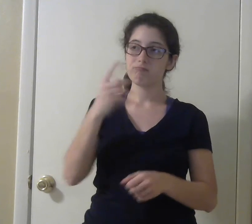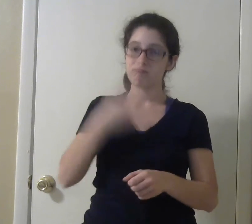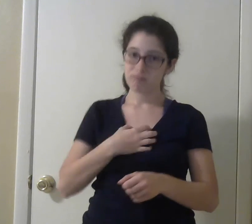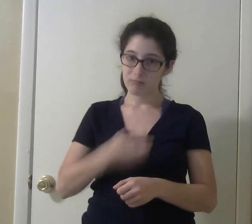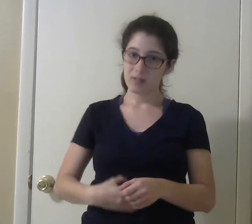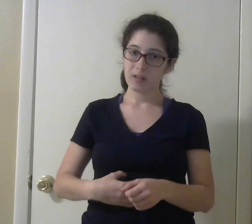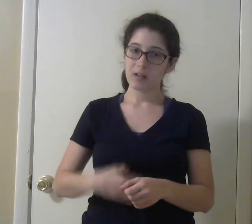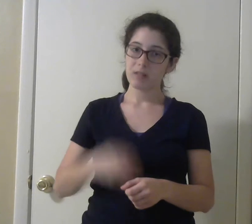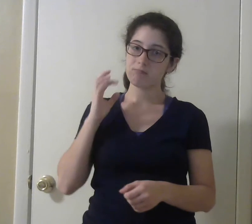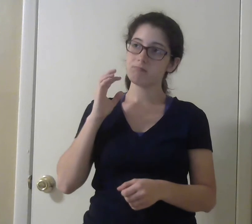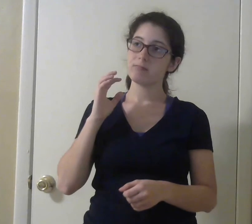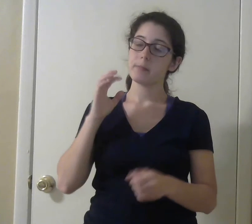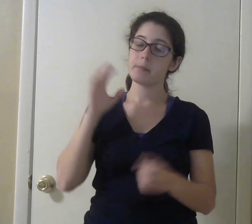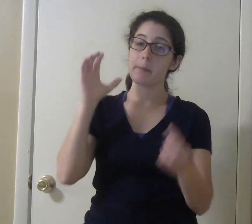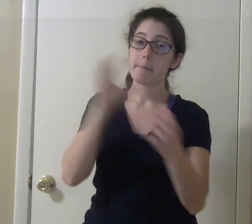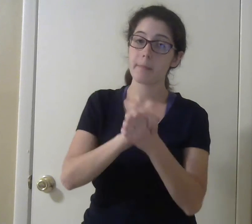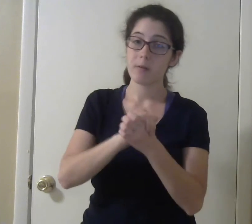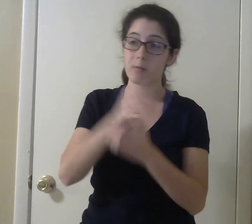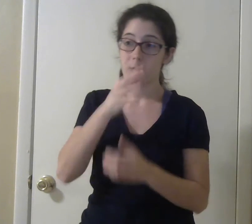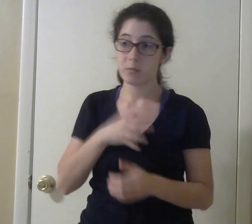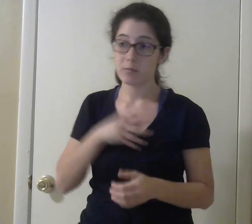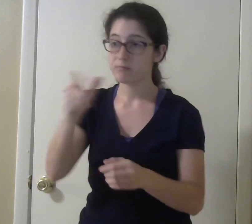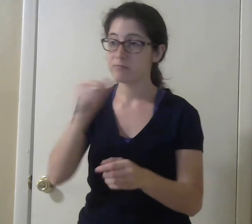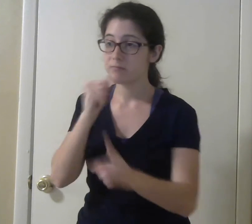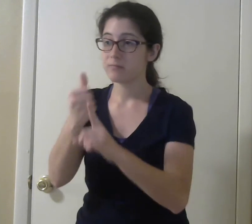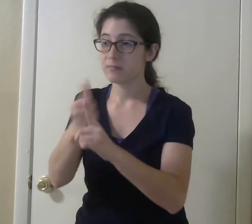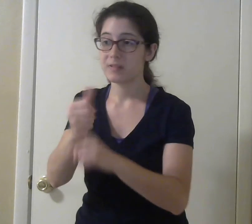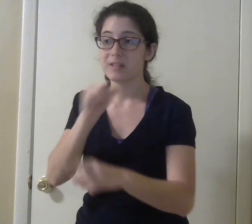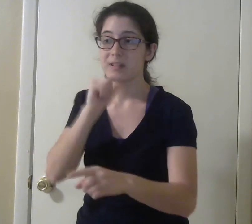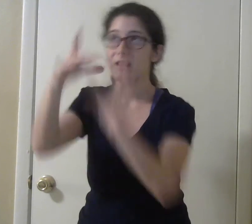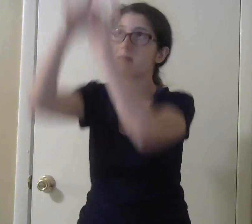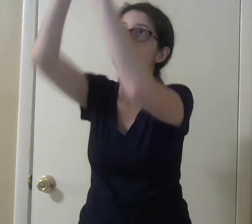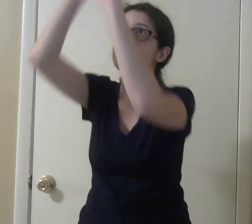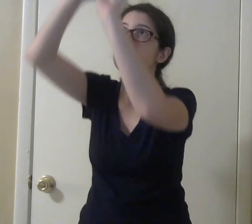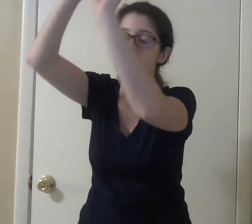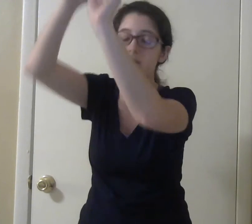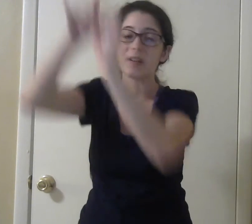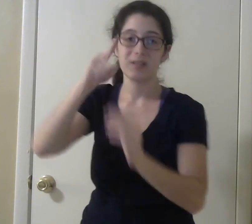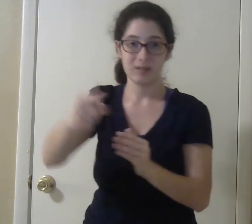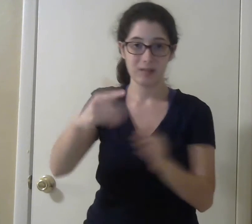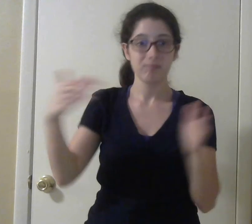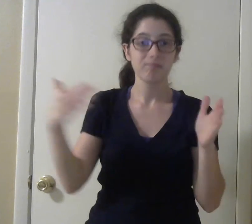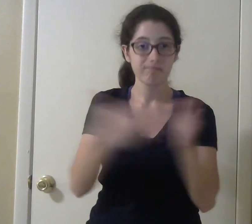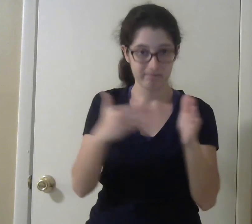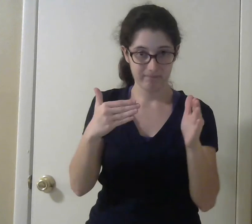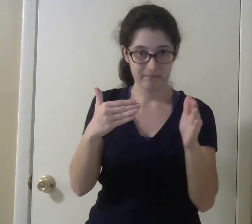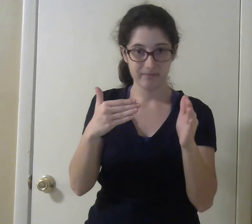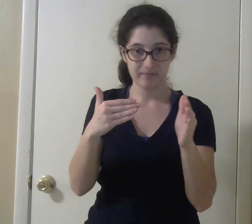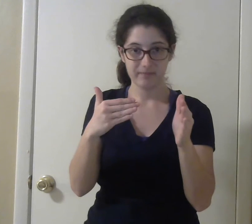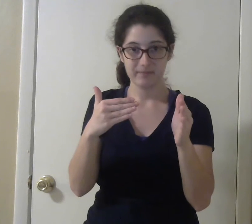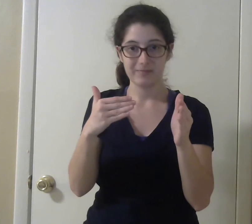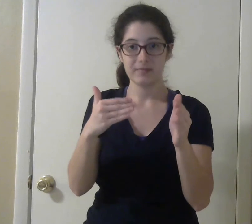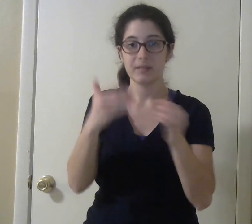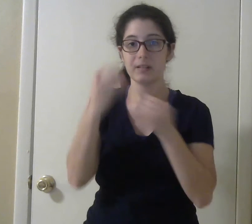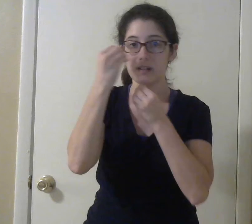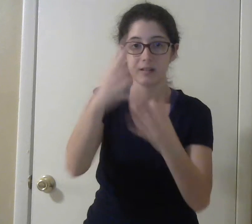is outside the Lord, you're on a trajectory to disobey this text. And to be on a trajectory to disobey a text is to